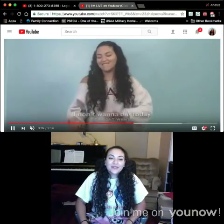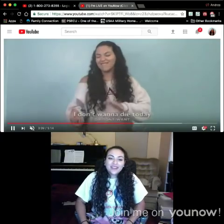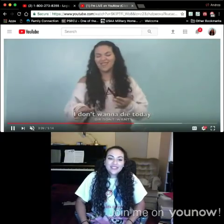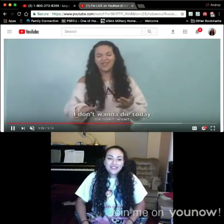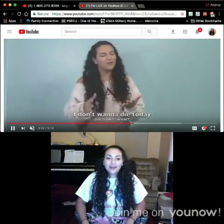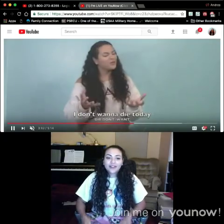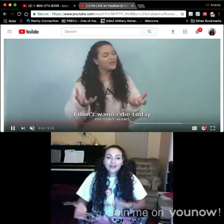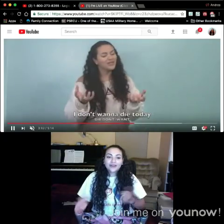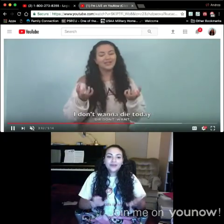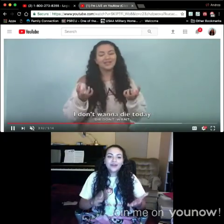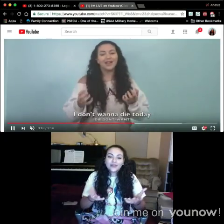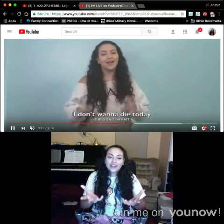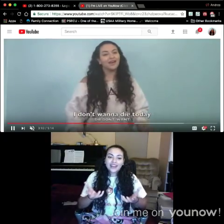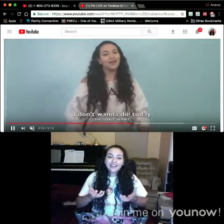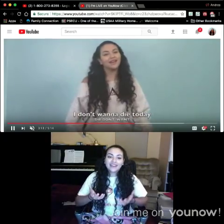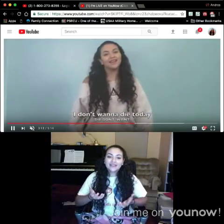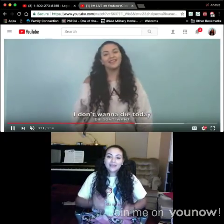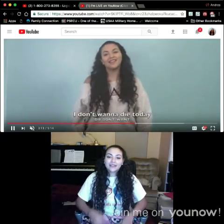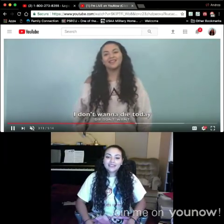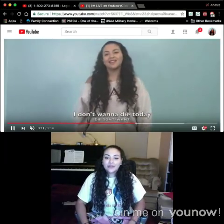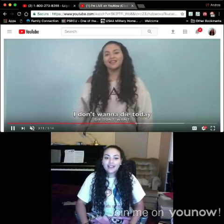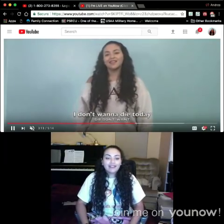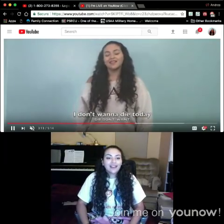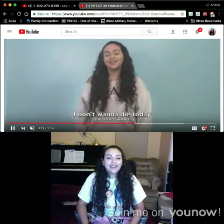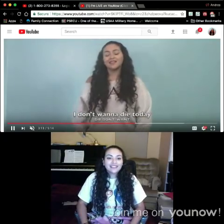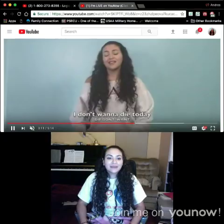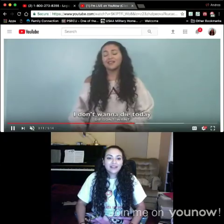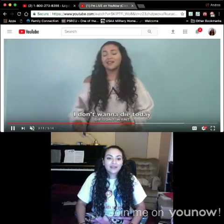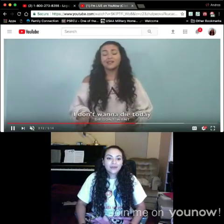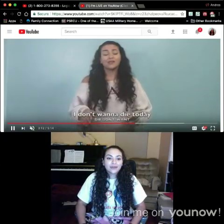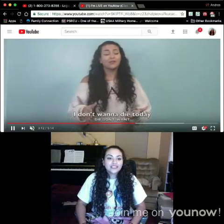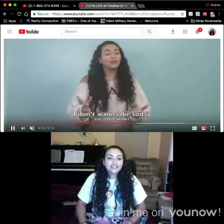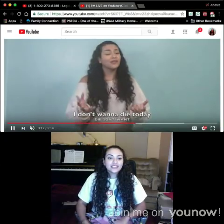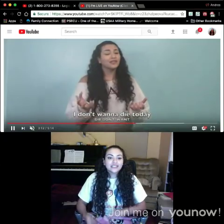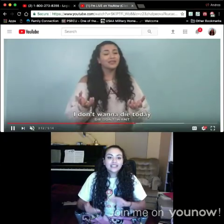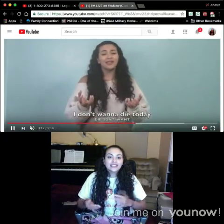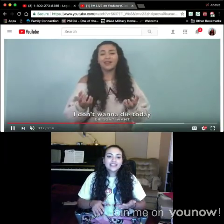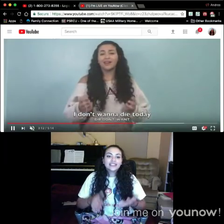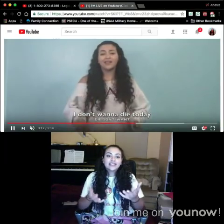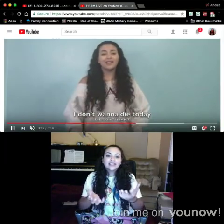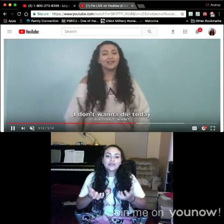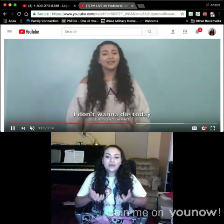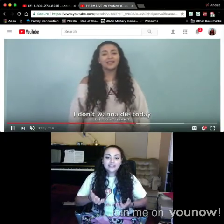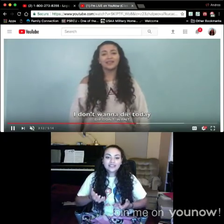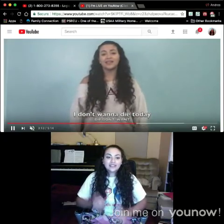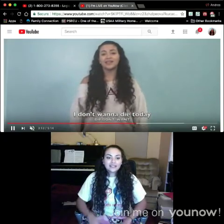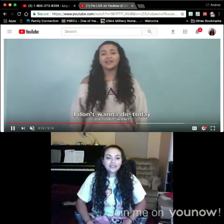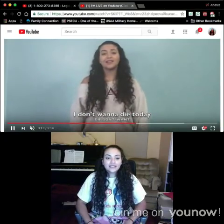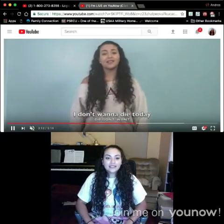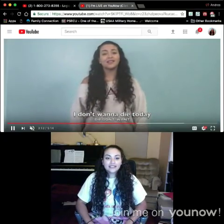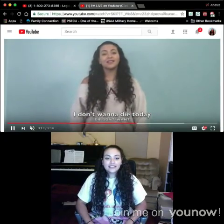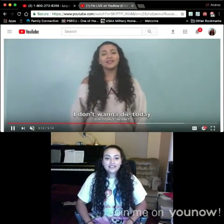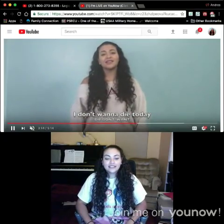If you guys heard the audio of when I like film this, you would laugh a lot because I make a lot of weird noises. What?